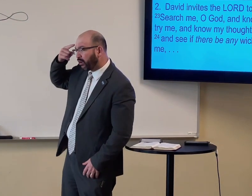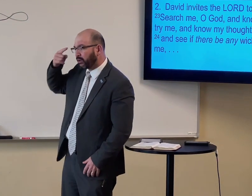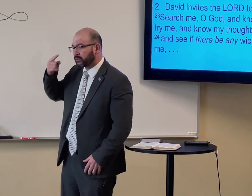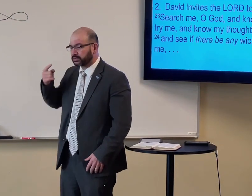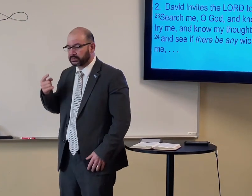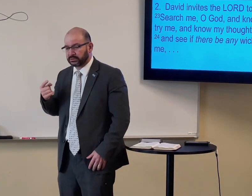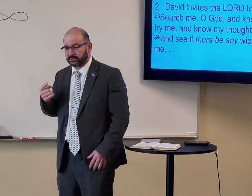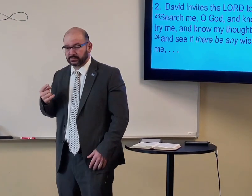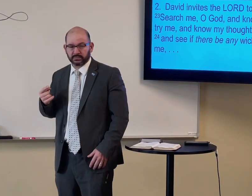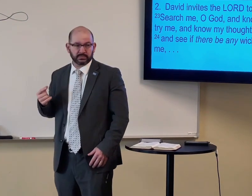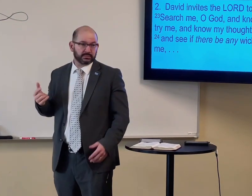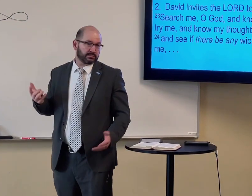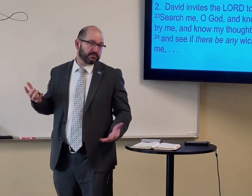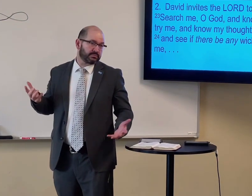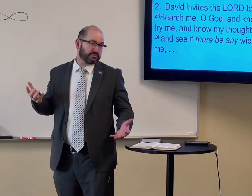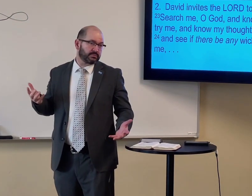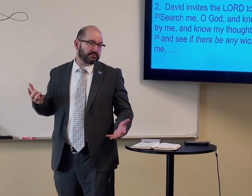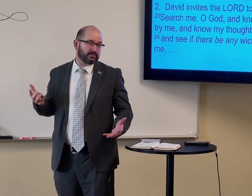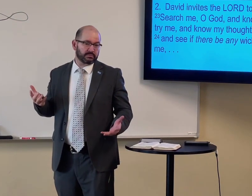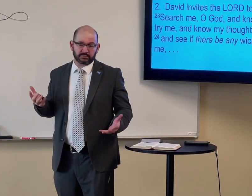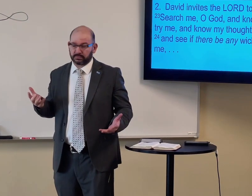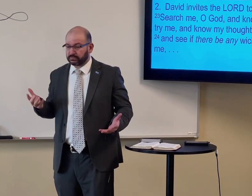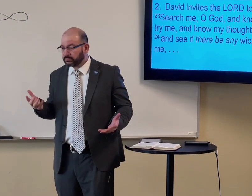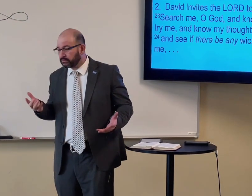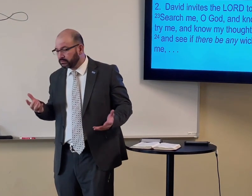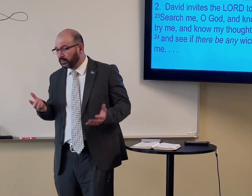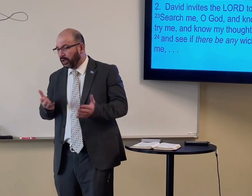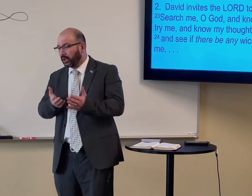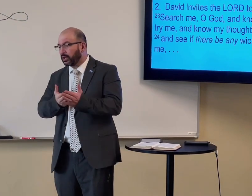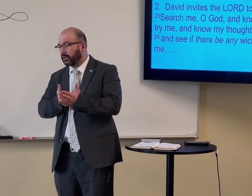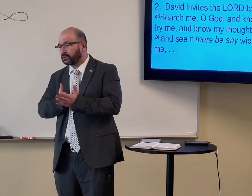you know, I have thoughts of my own.